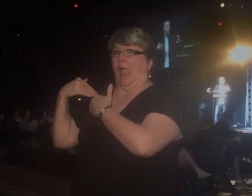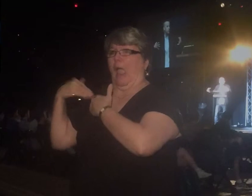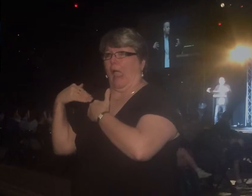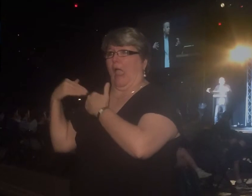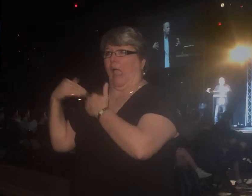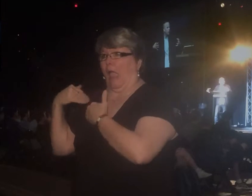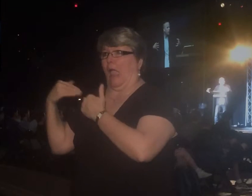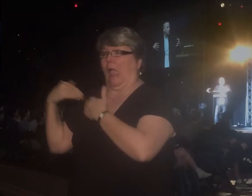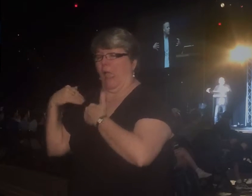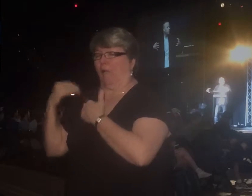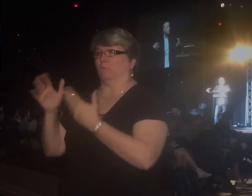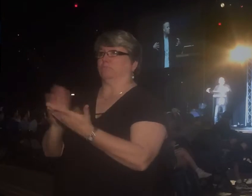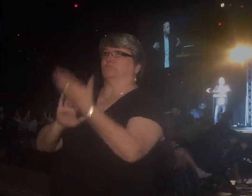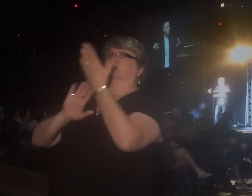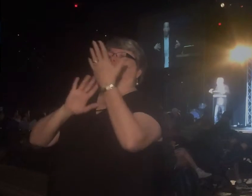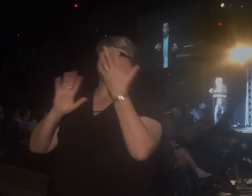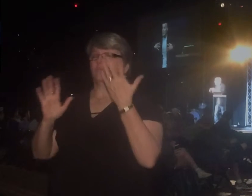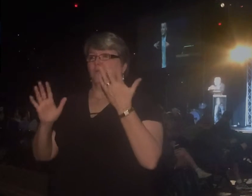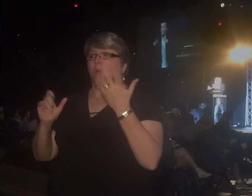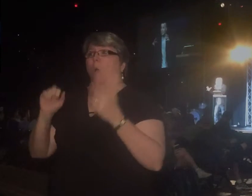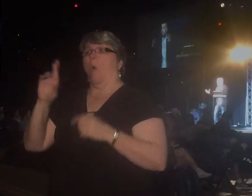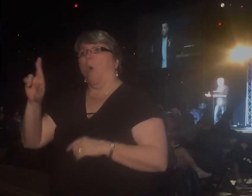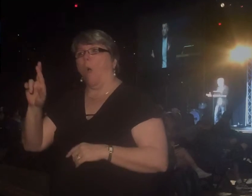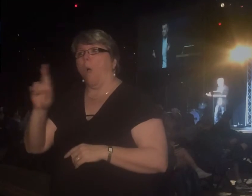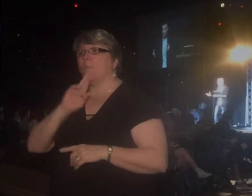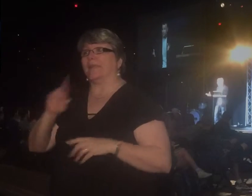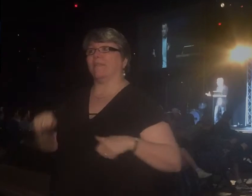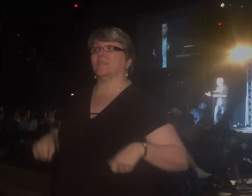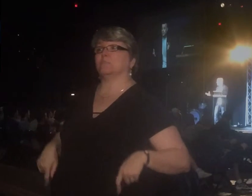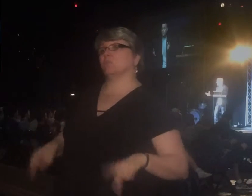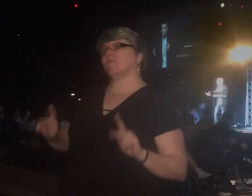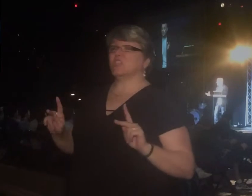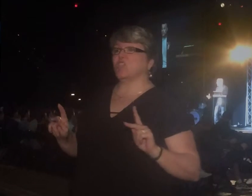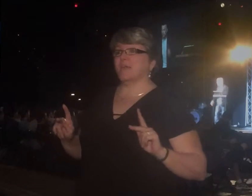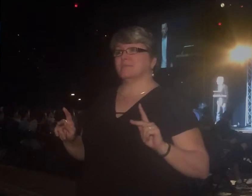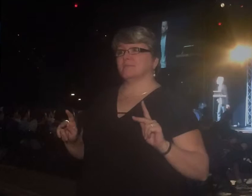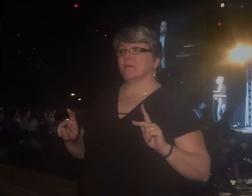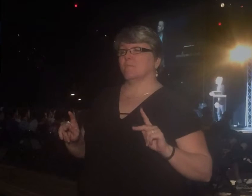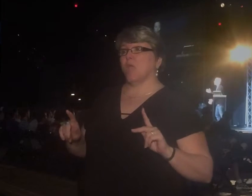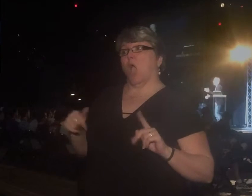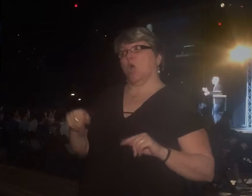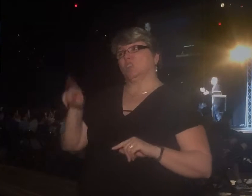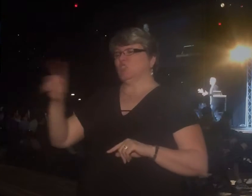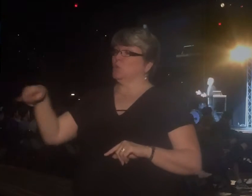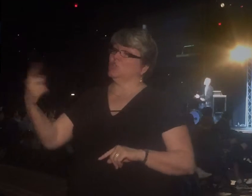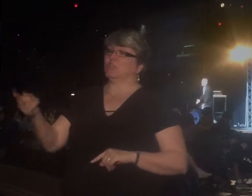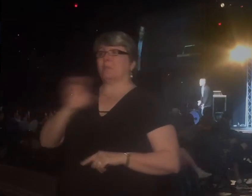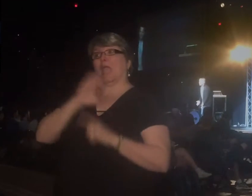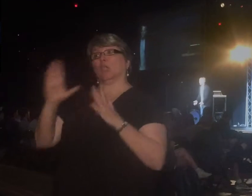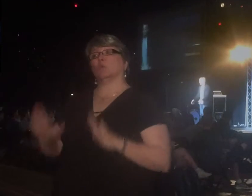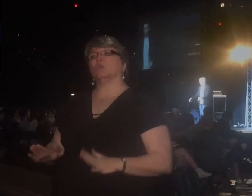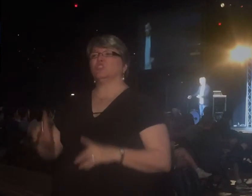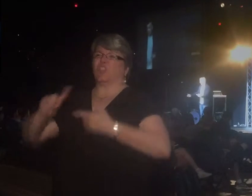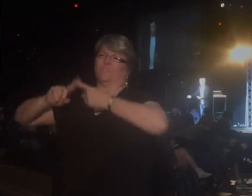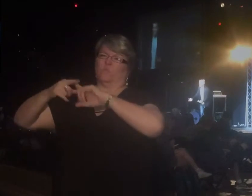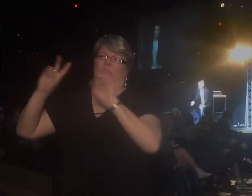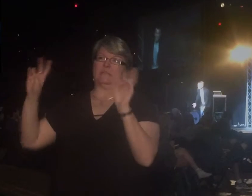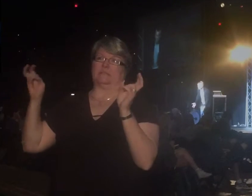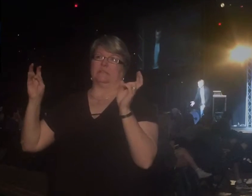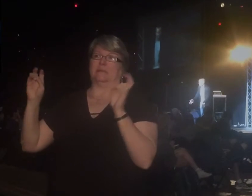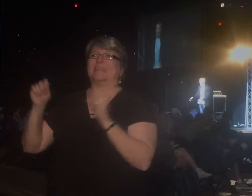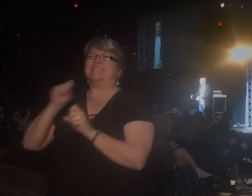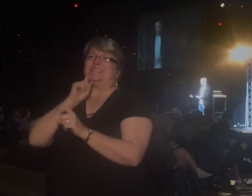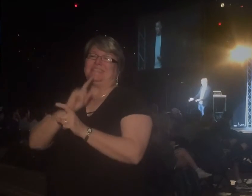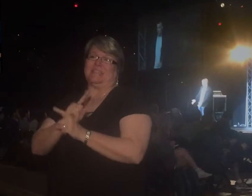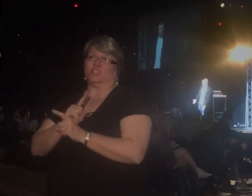these responsibilities we bump into. Or we get these privileges. Okay, when she was just my Christian acquaintance